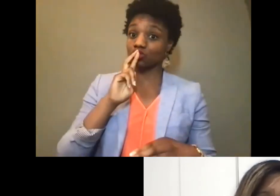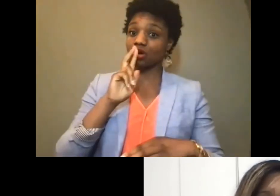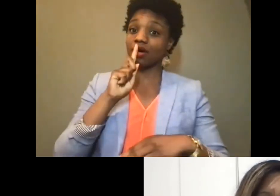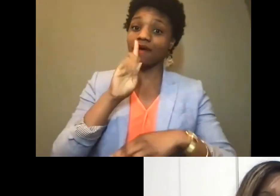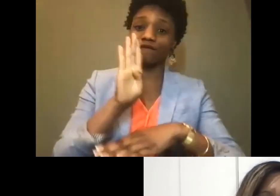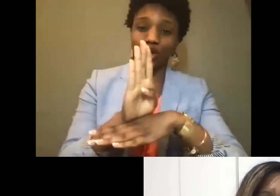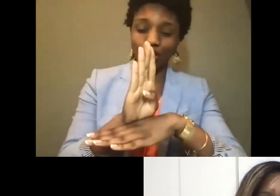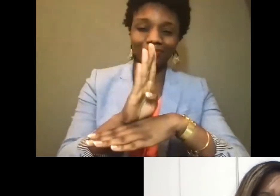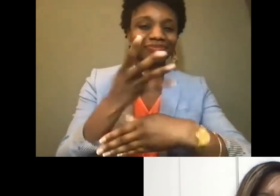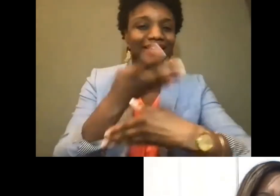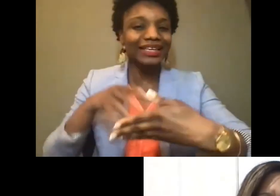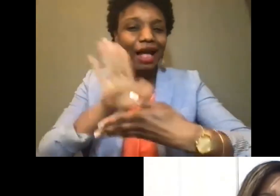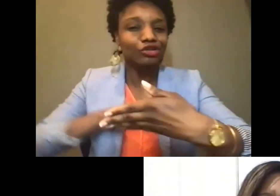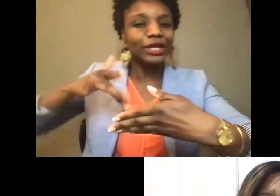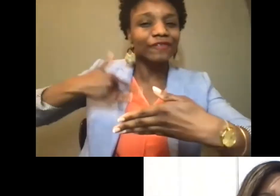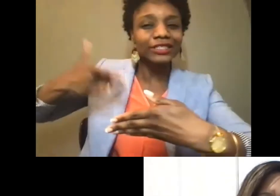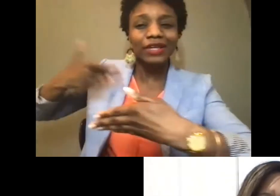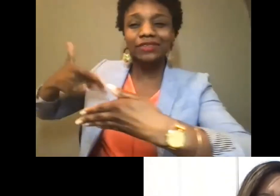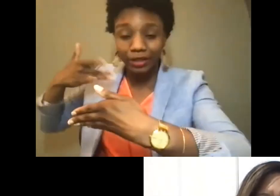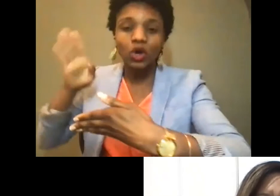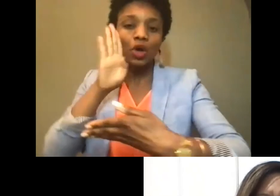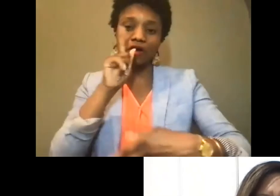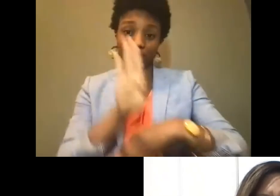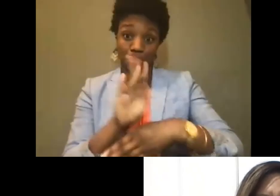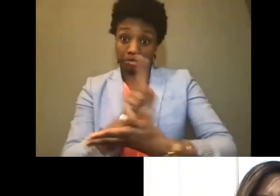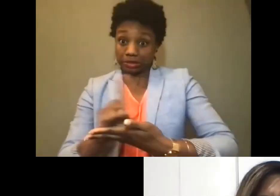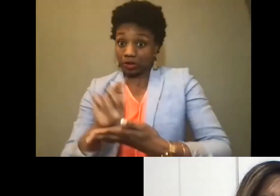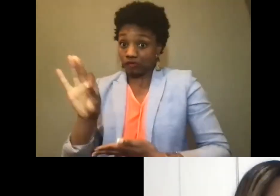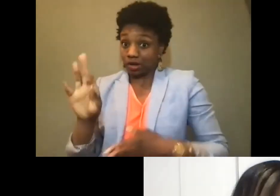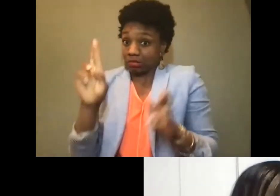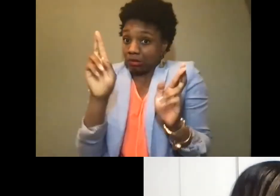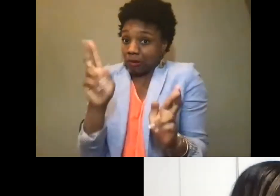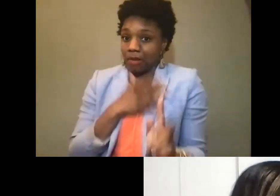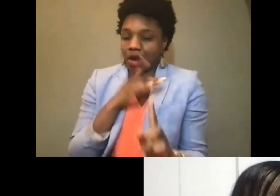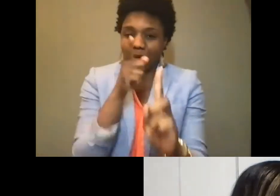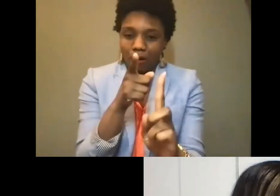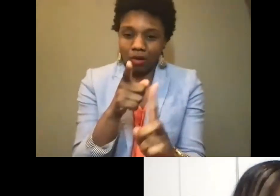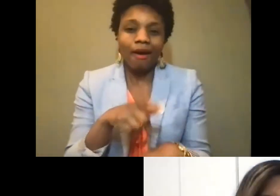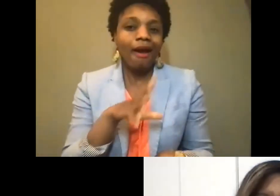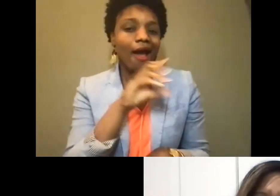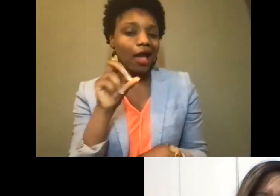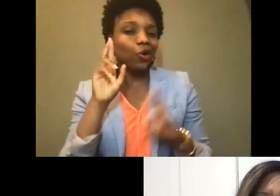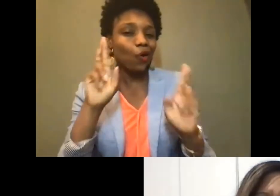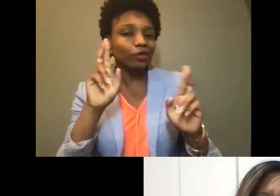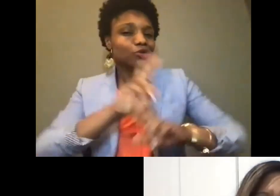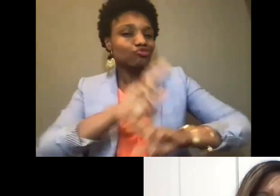of this week and hopefully get that ready for next Monday to